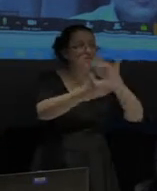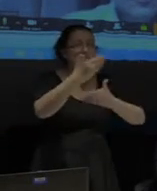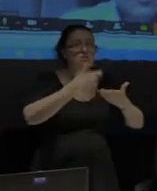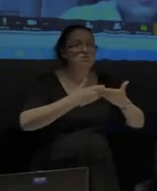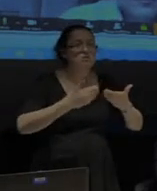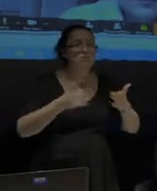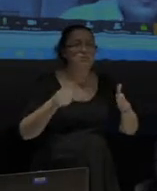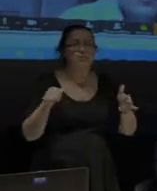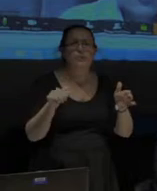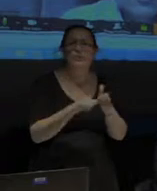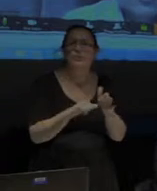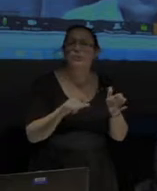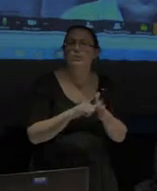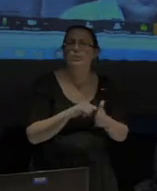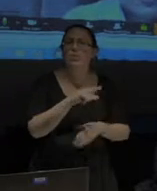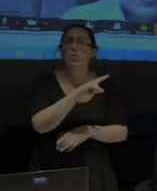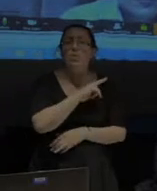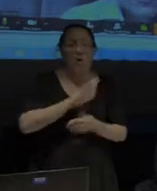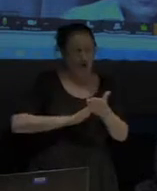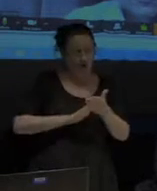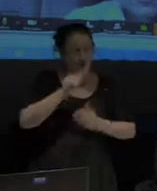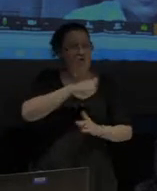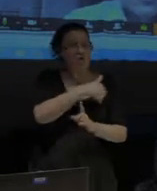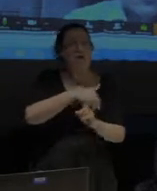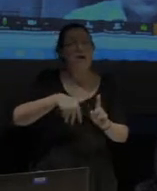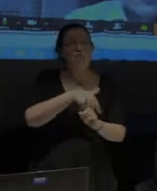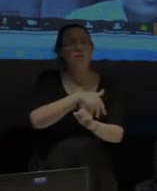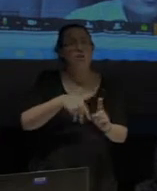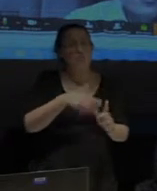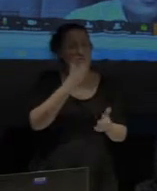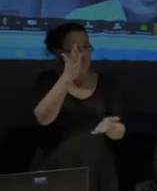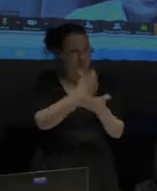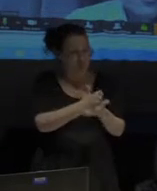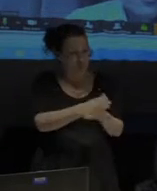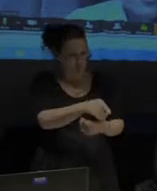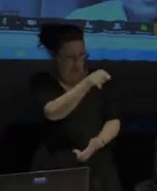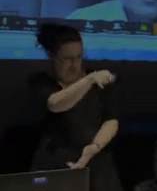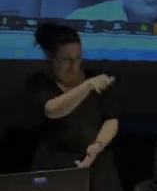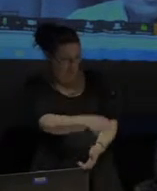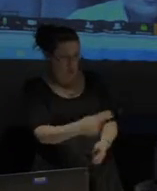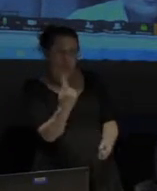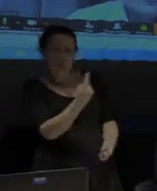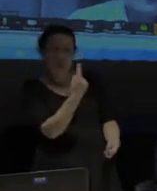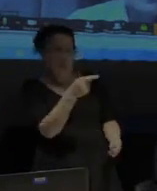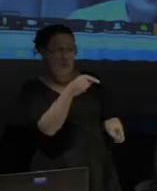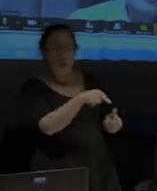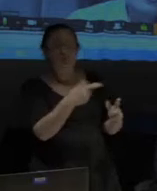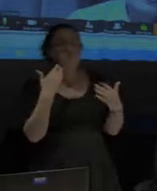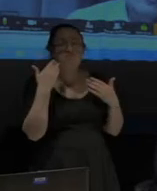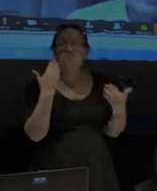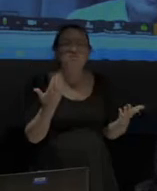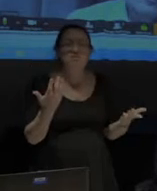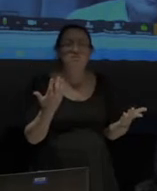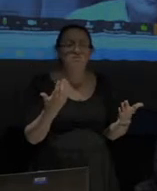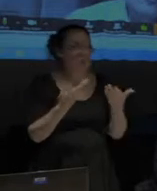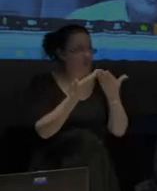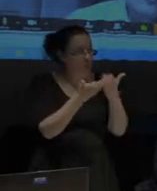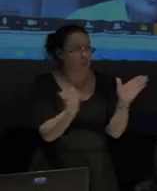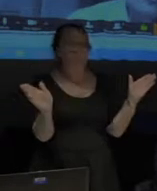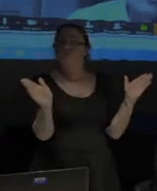was no cultural background that defined who was moving forward in that sphere. It was all